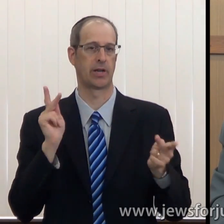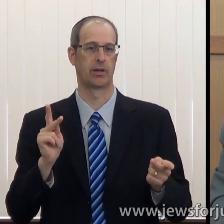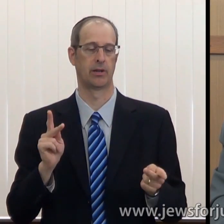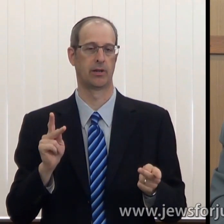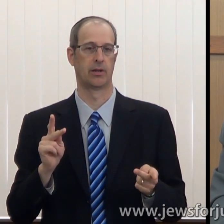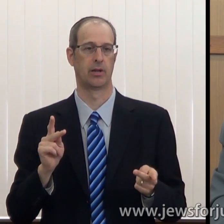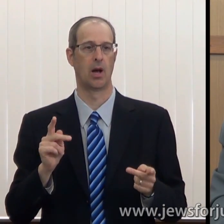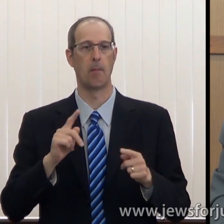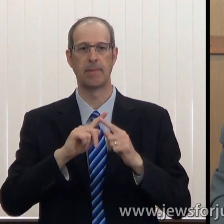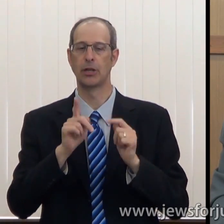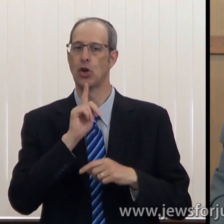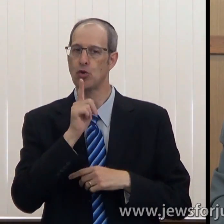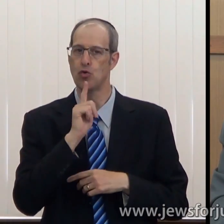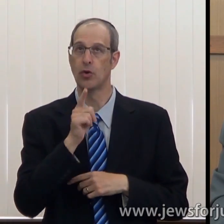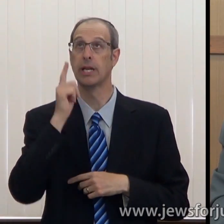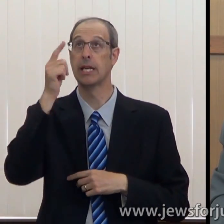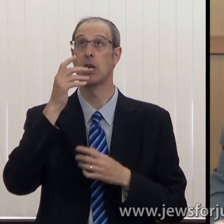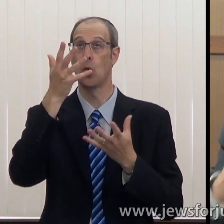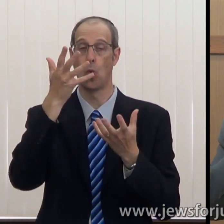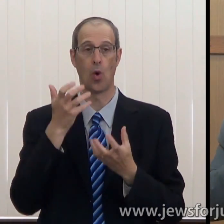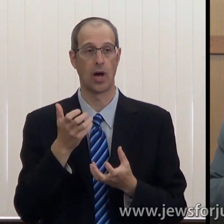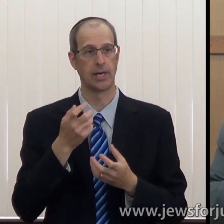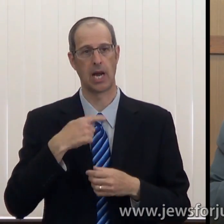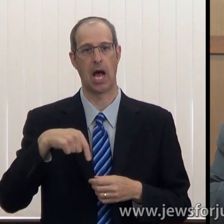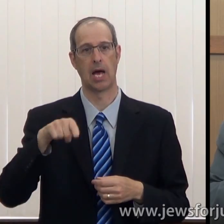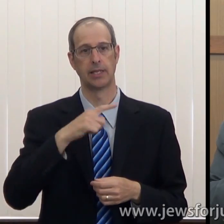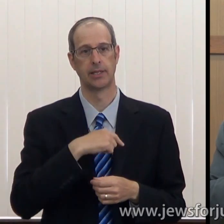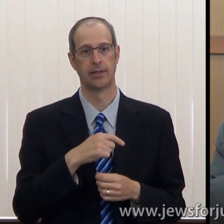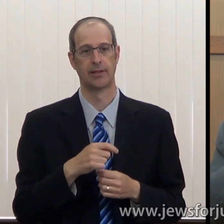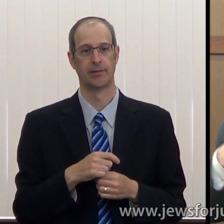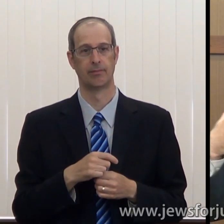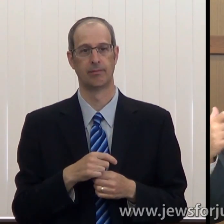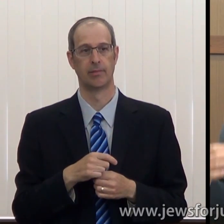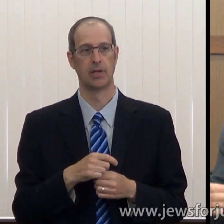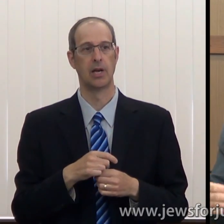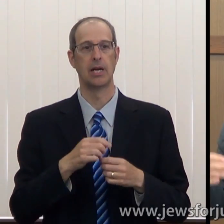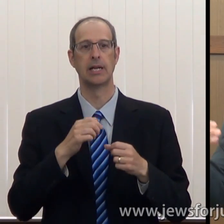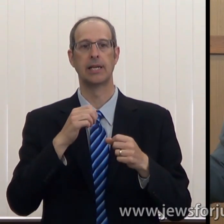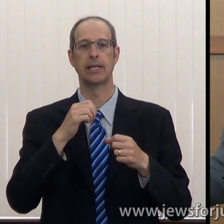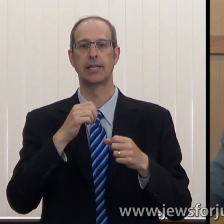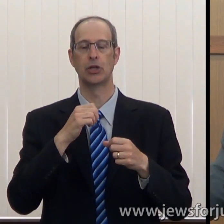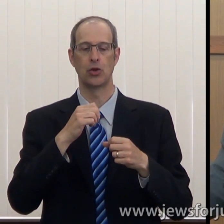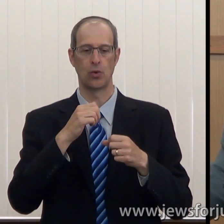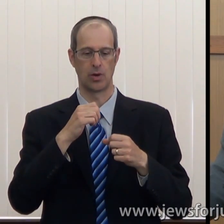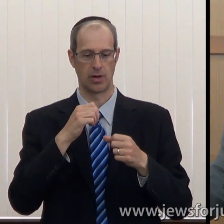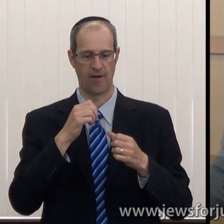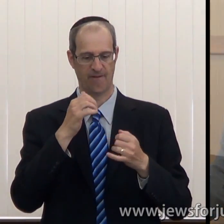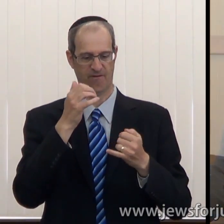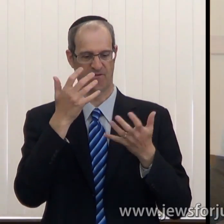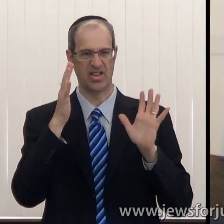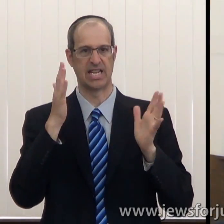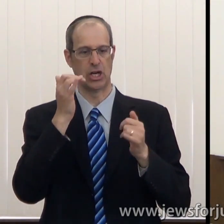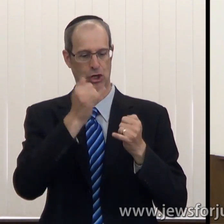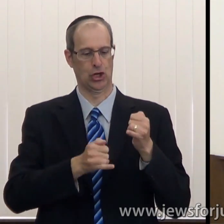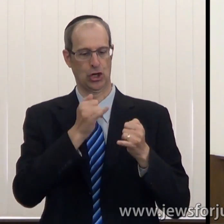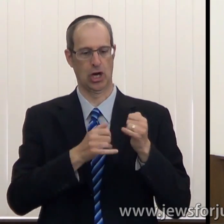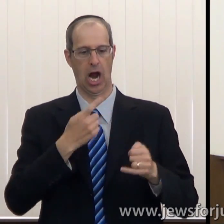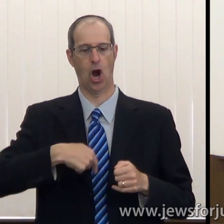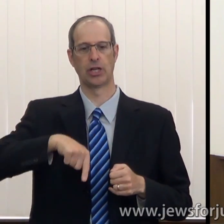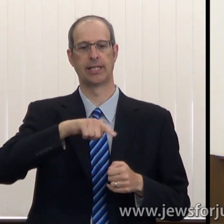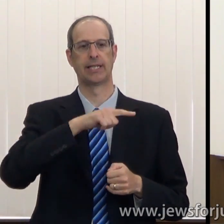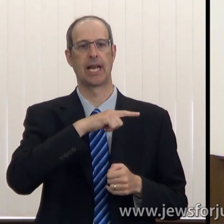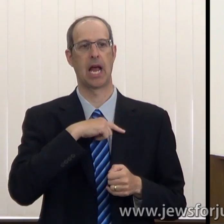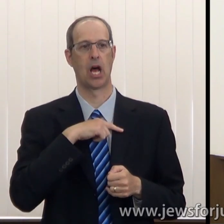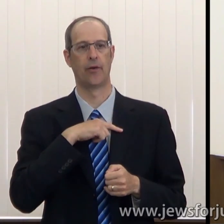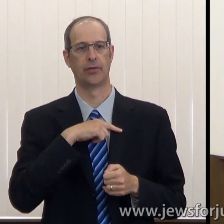is, God wanted us to complete ourselves. And